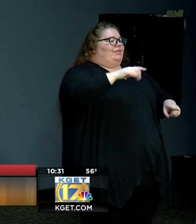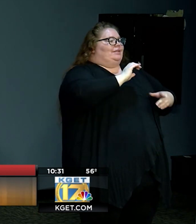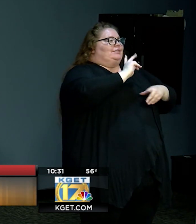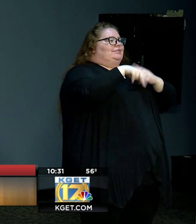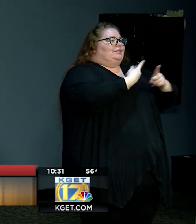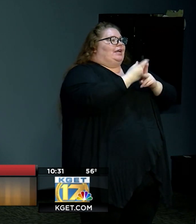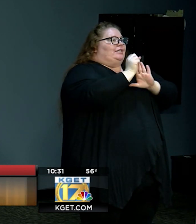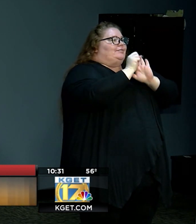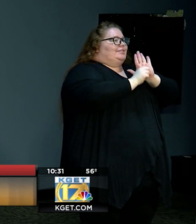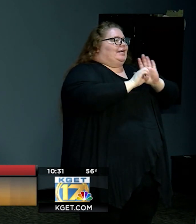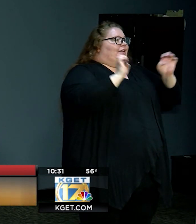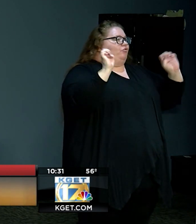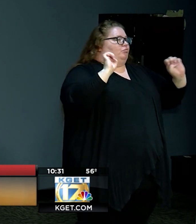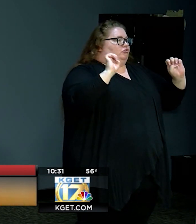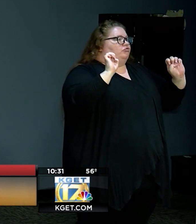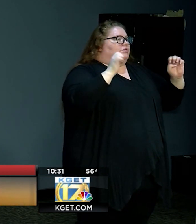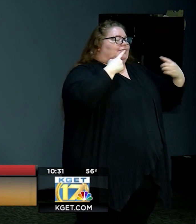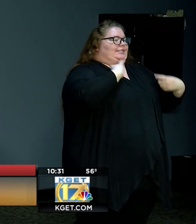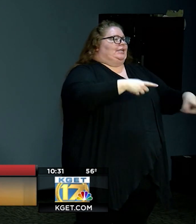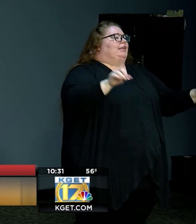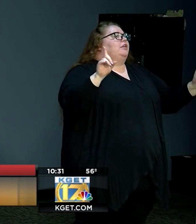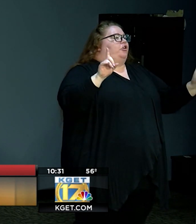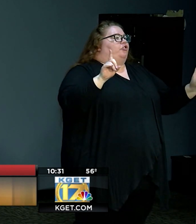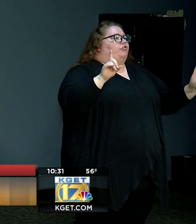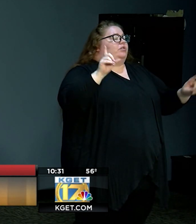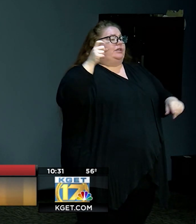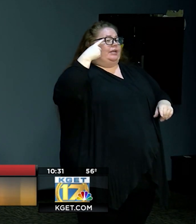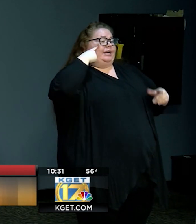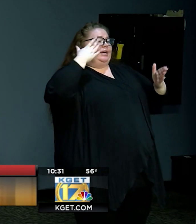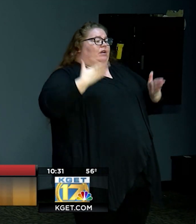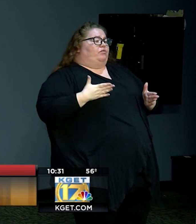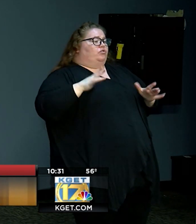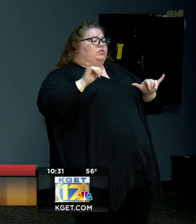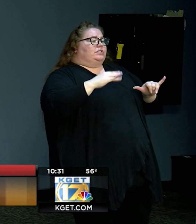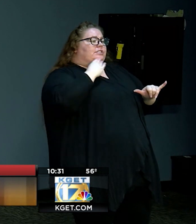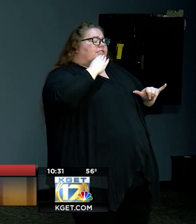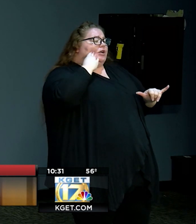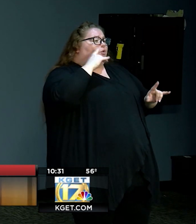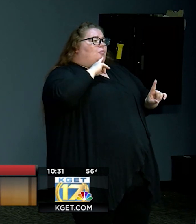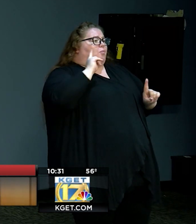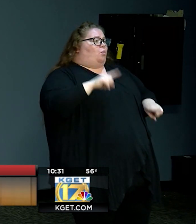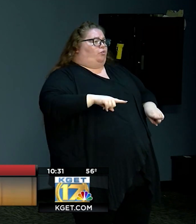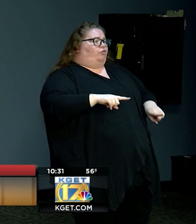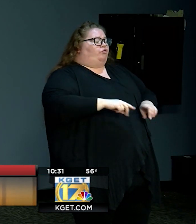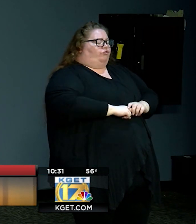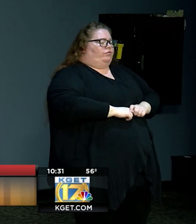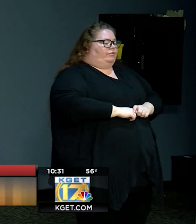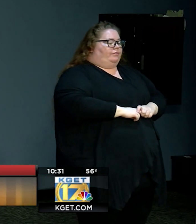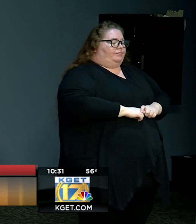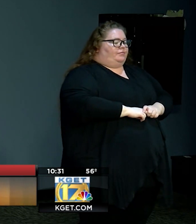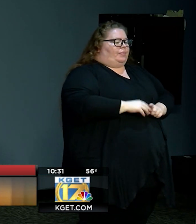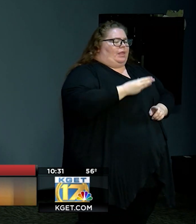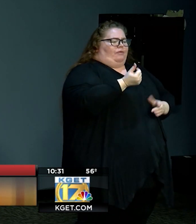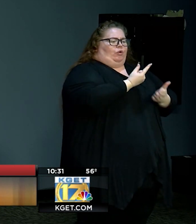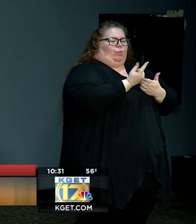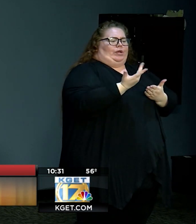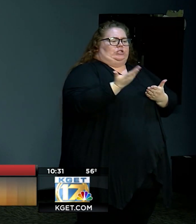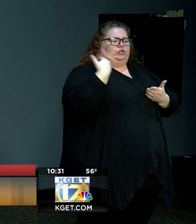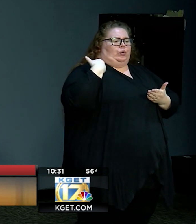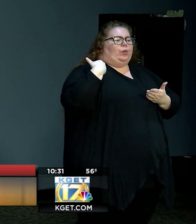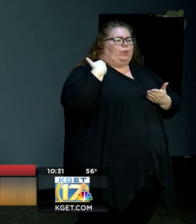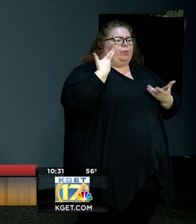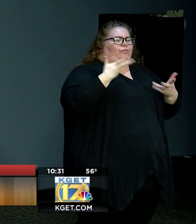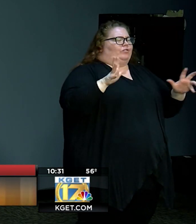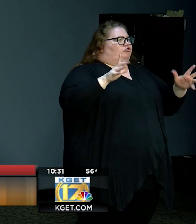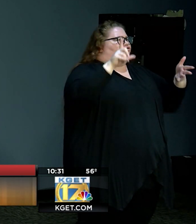emergency that we have declared, as well as the governor's stay-home order. Several weeks ago, we canceled or postponed all